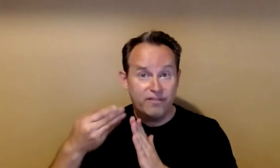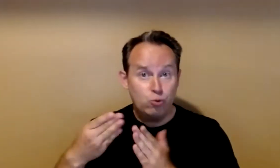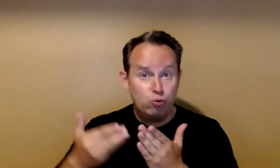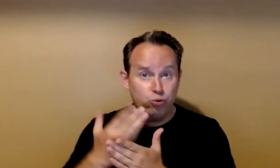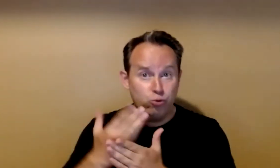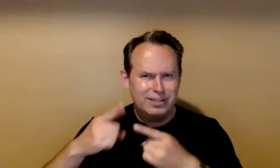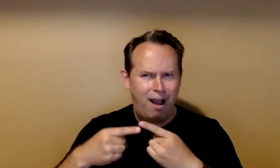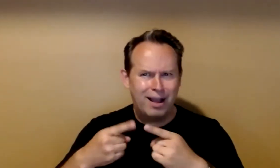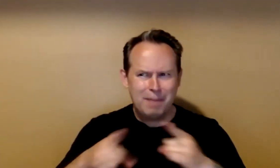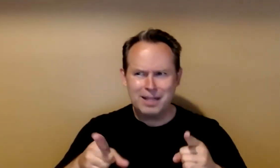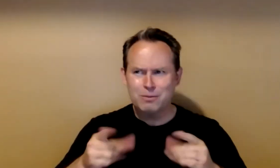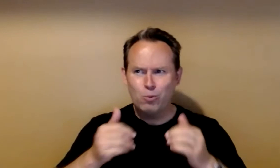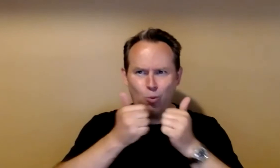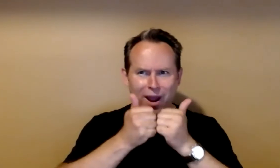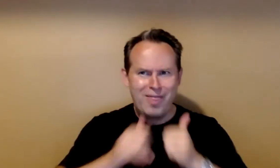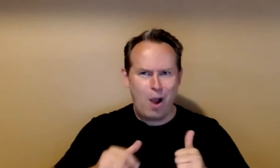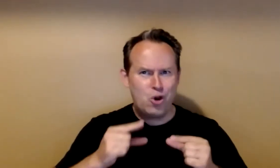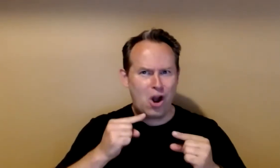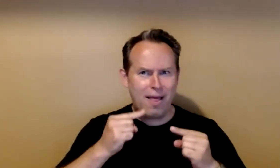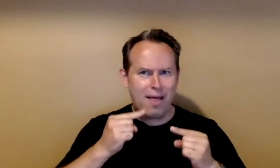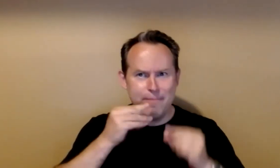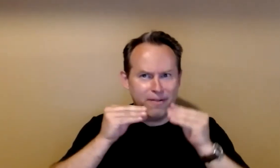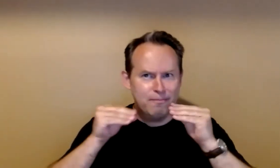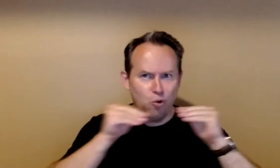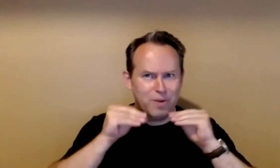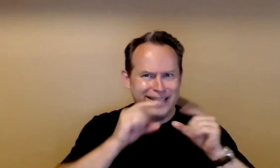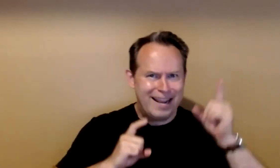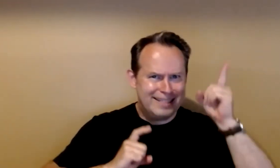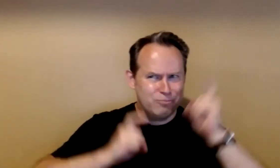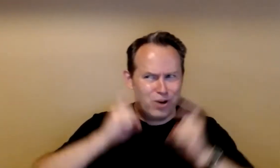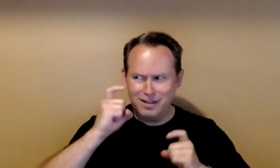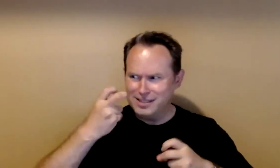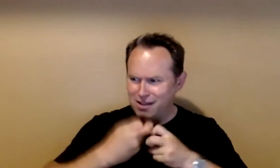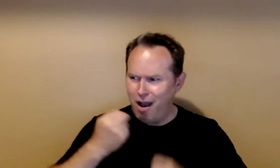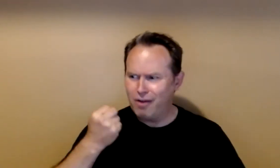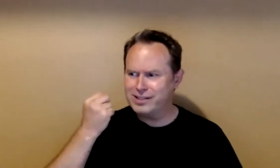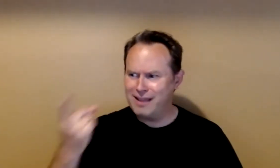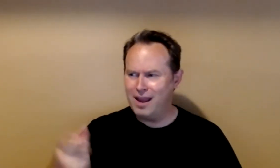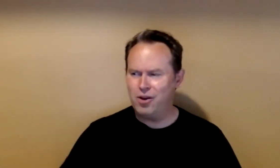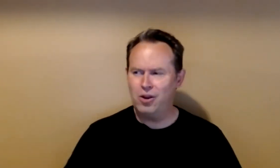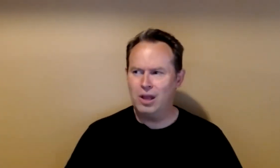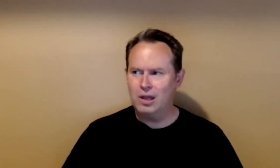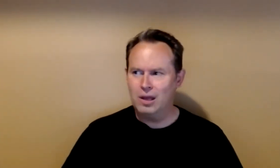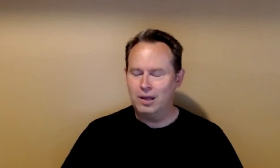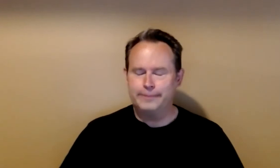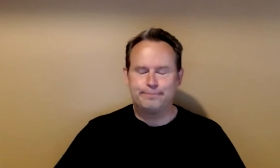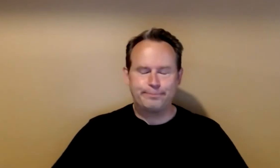She showed me a few new signs, but without her lip movements and her expressions, it was hard to understand